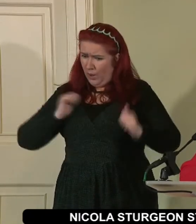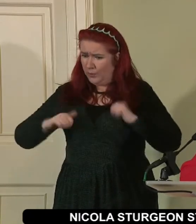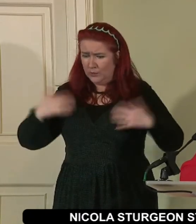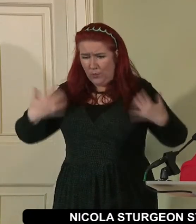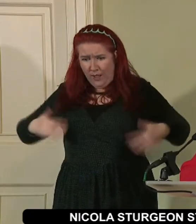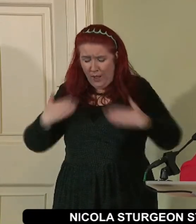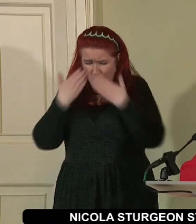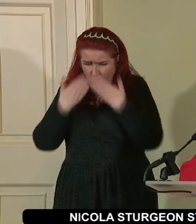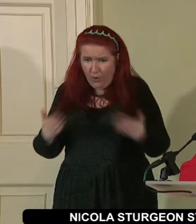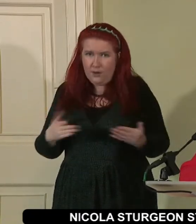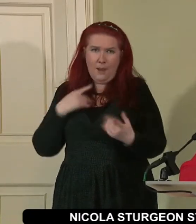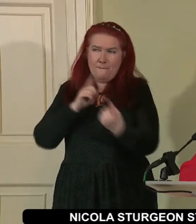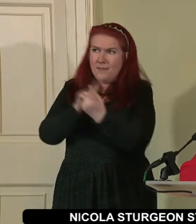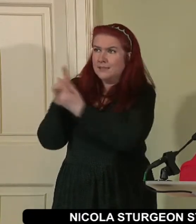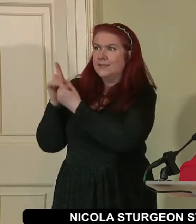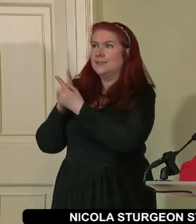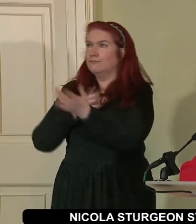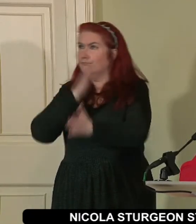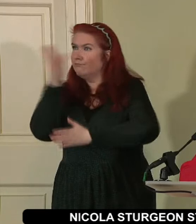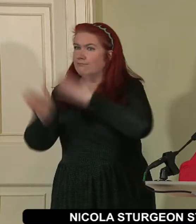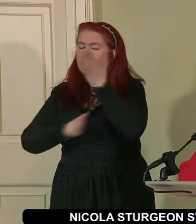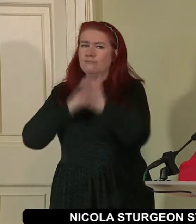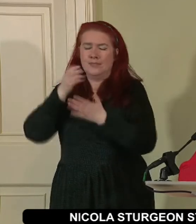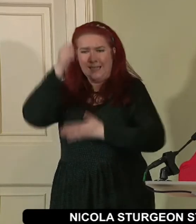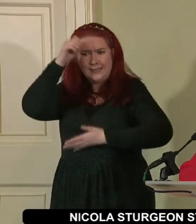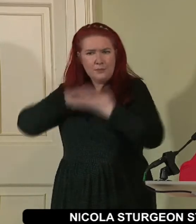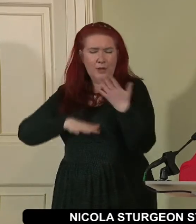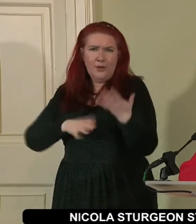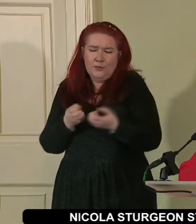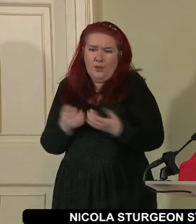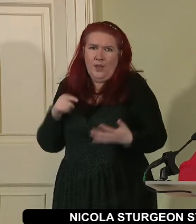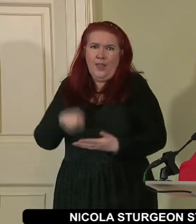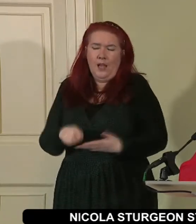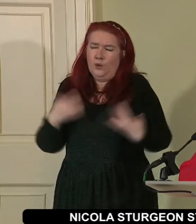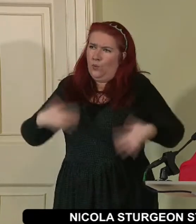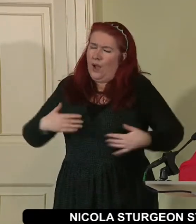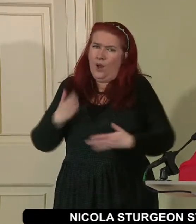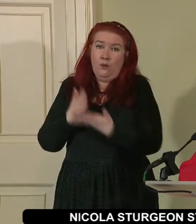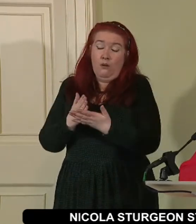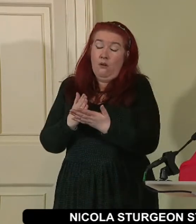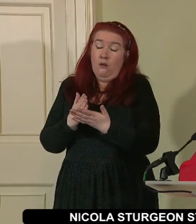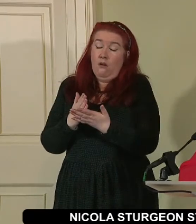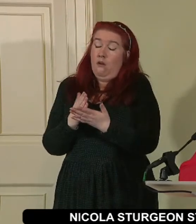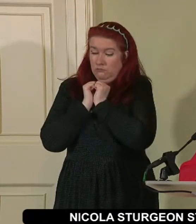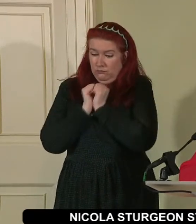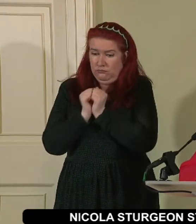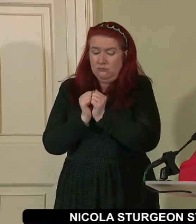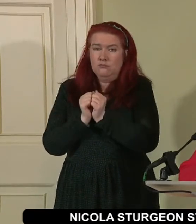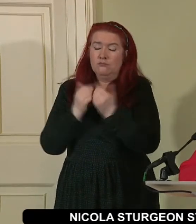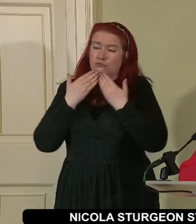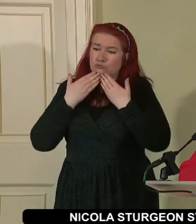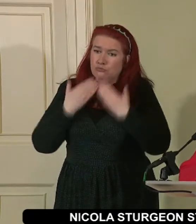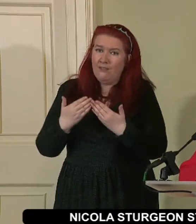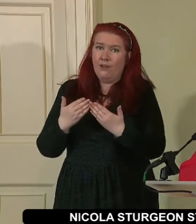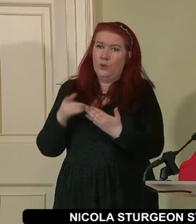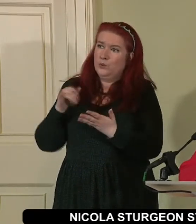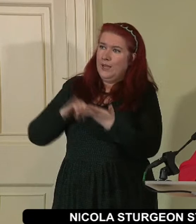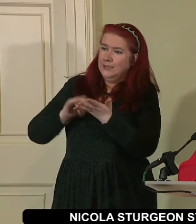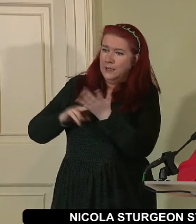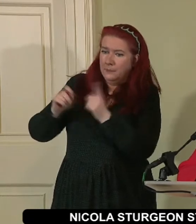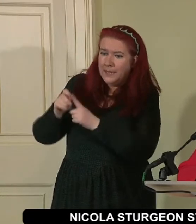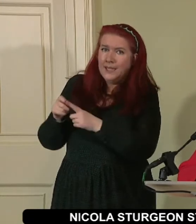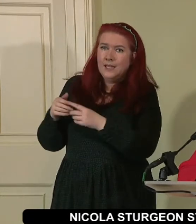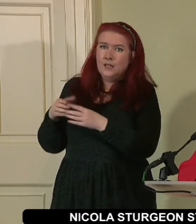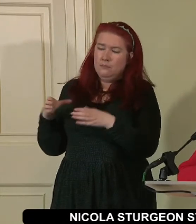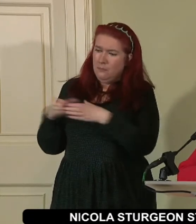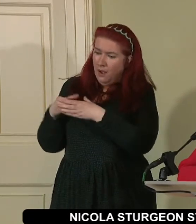things, met people, gone places, had experiences I would never have done. I have a depth of gratitude to the party that I lead, to the country